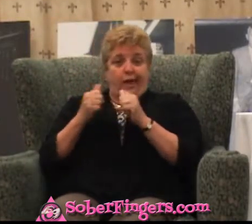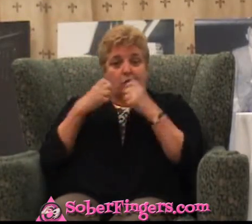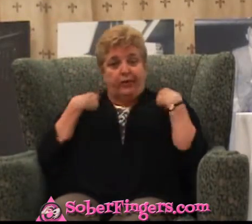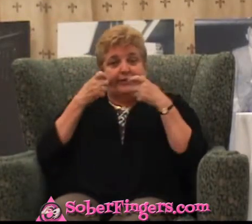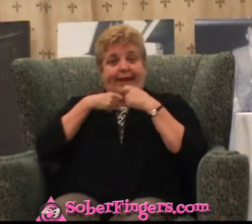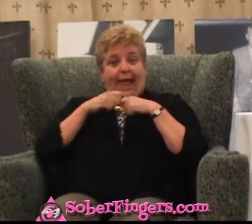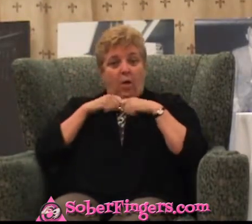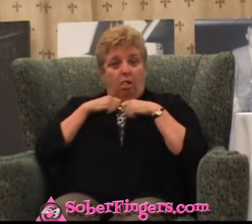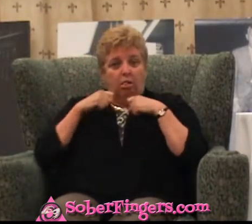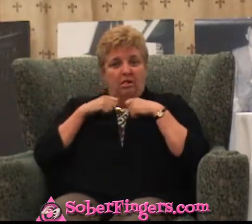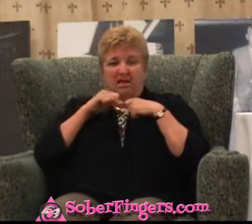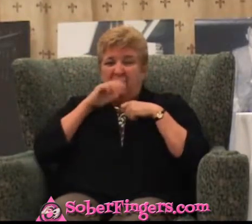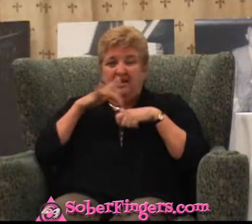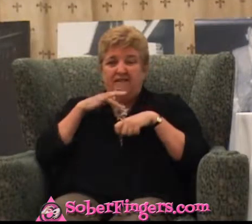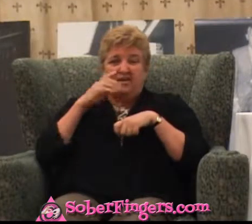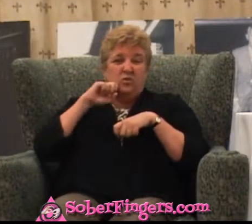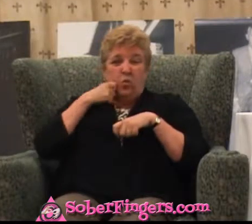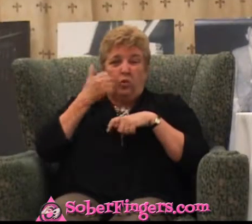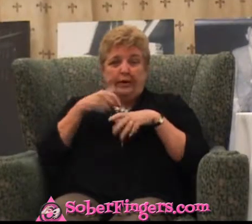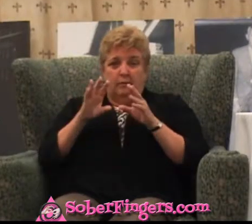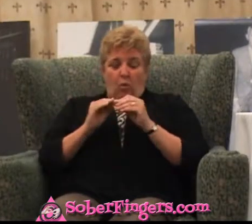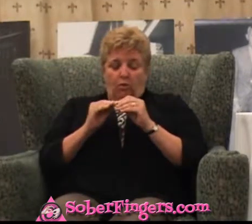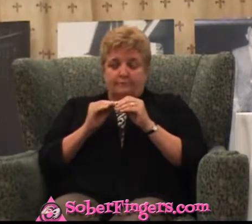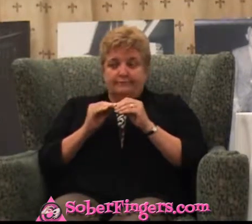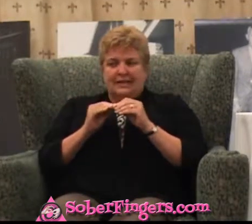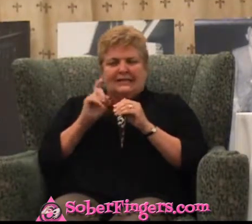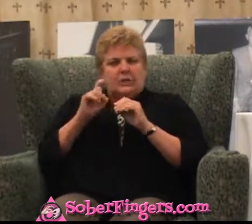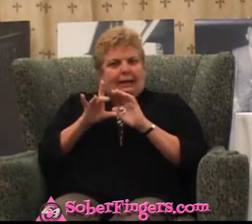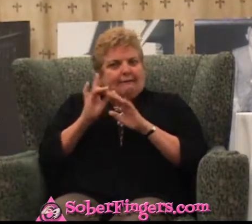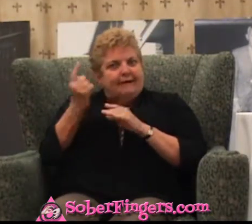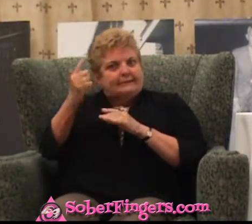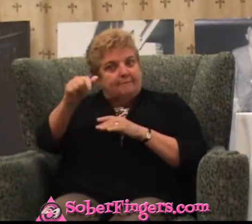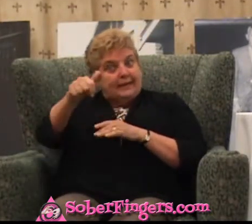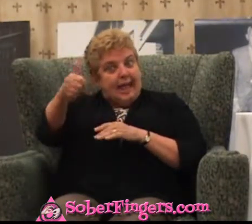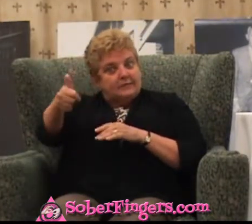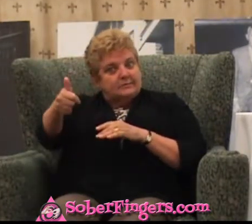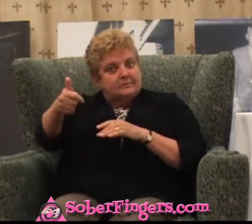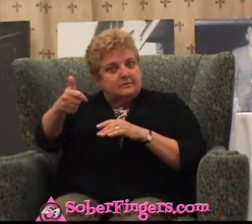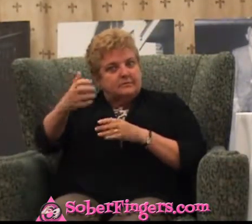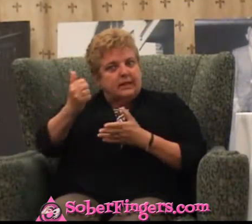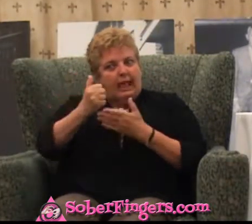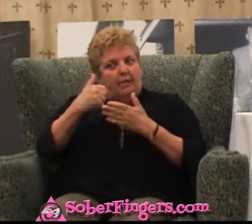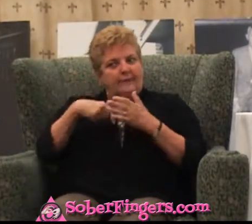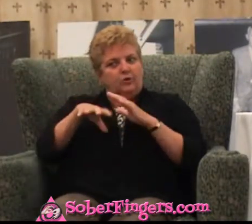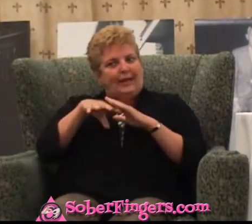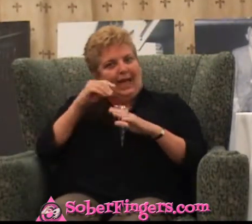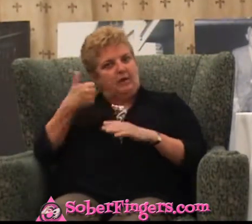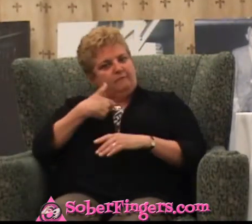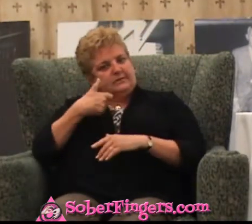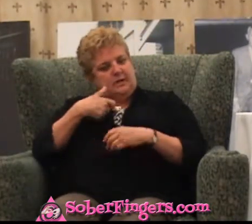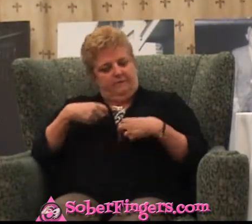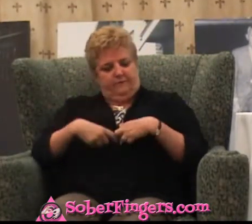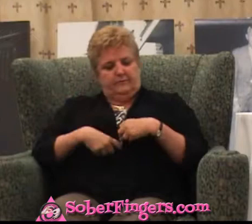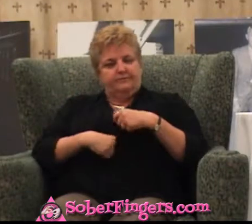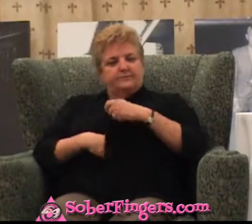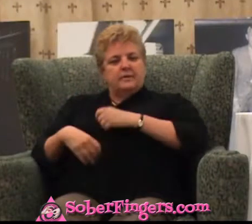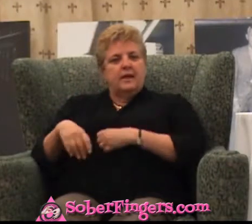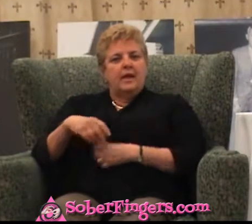cool. And I had to find something else to help me get out of myself. And my family purchased